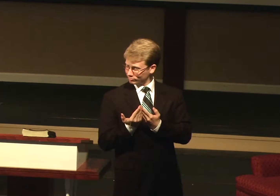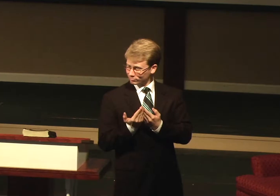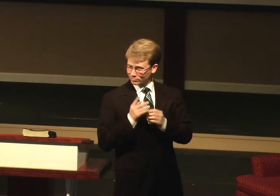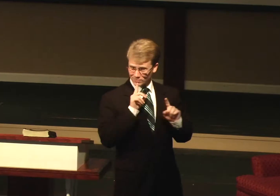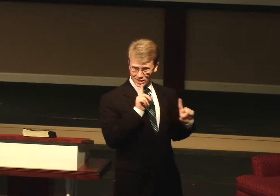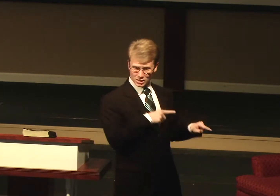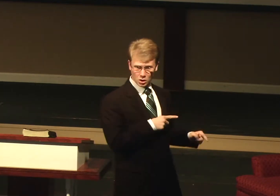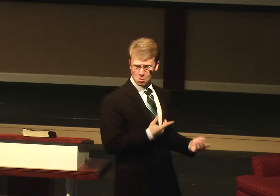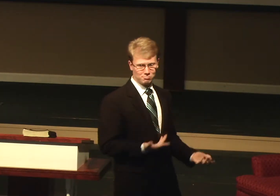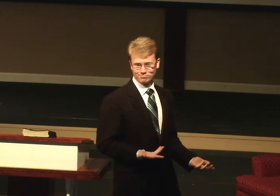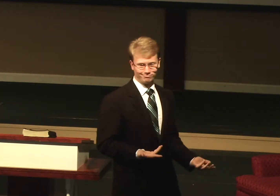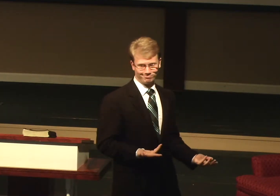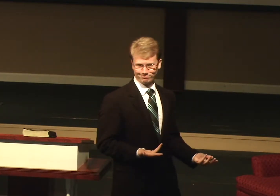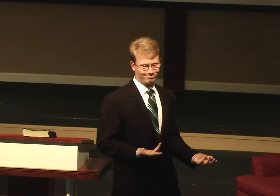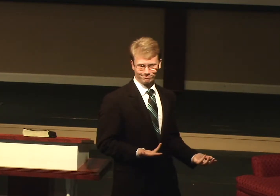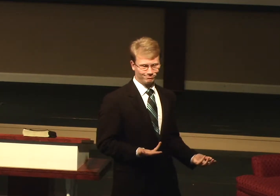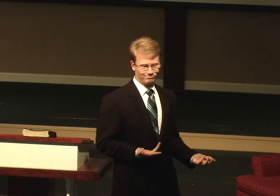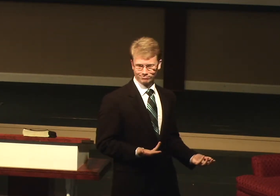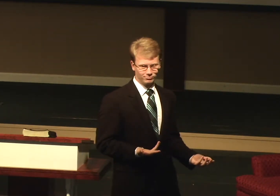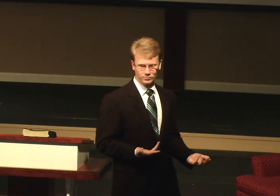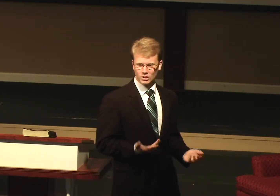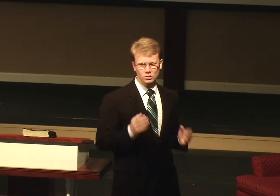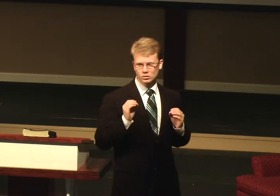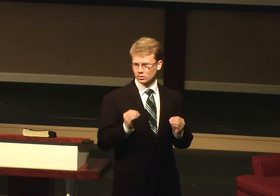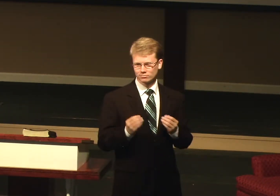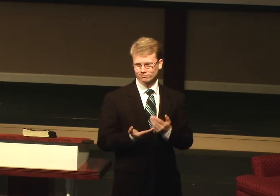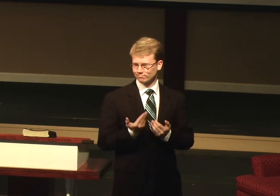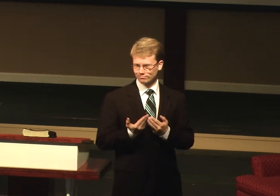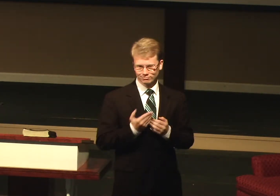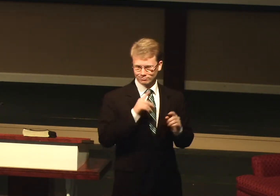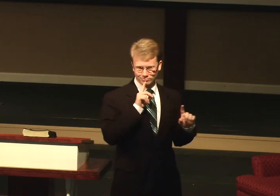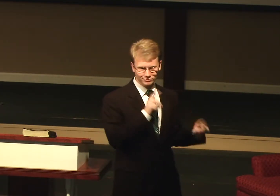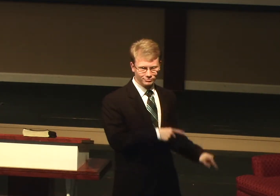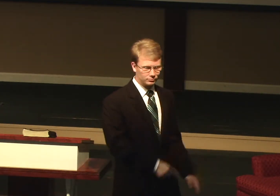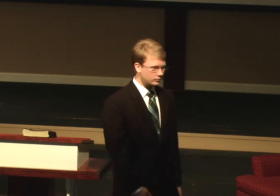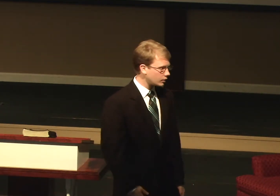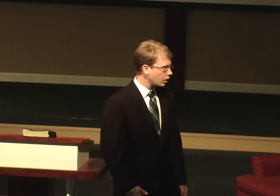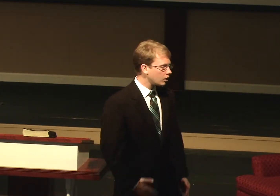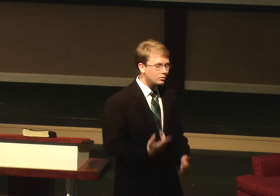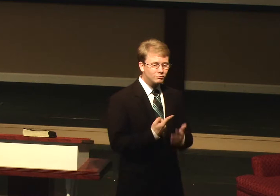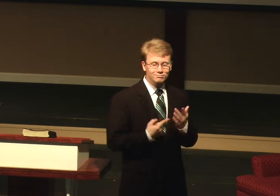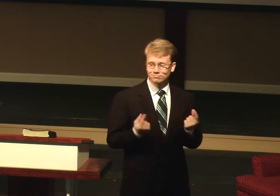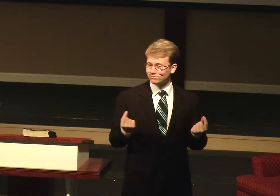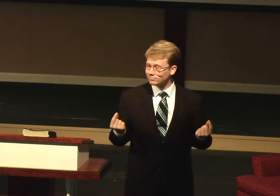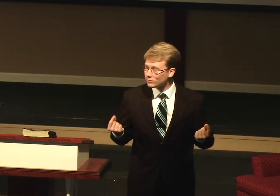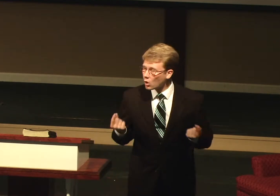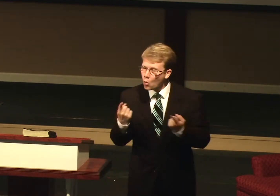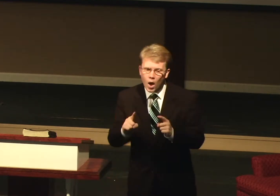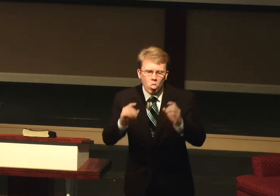And he said, easy answer. There's no easy answer for that. I'm not sure what you're supposed to